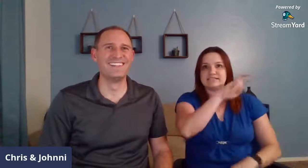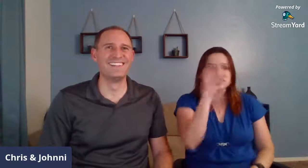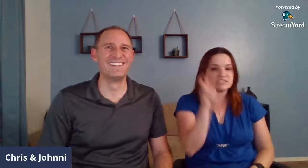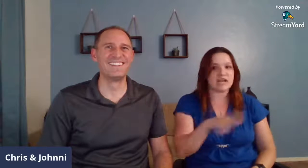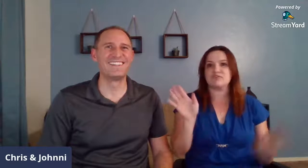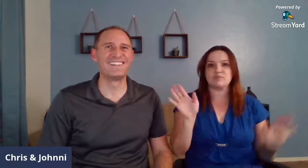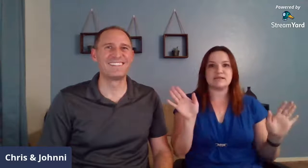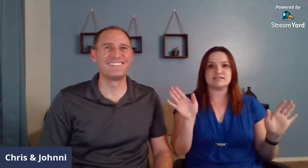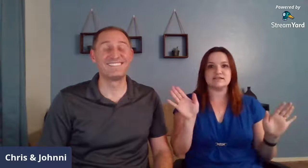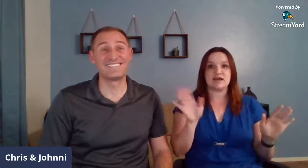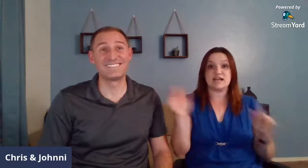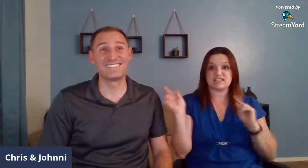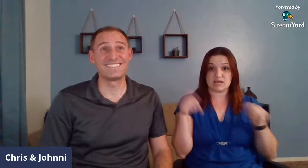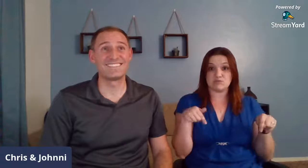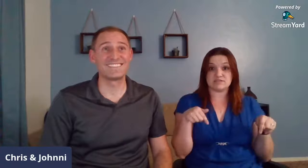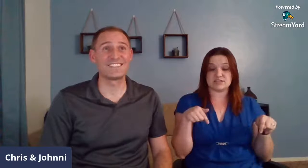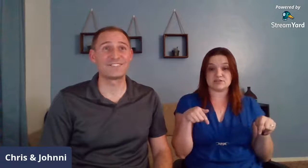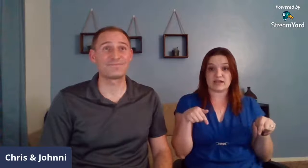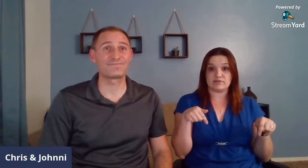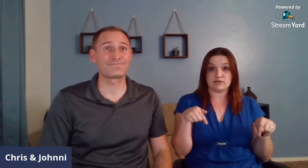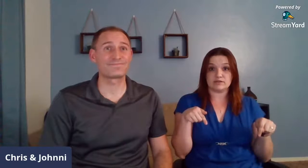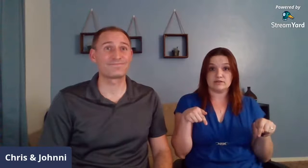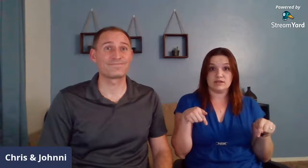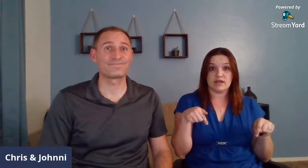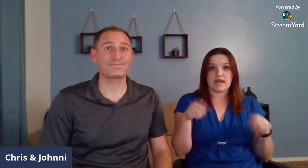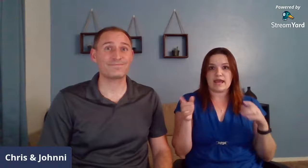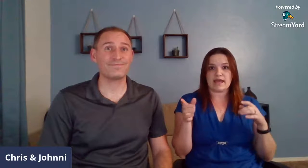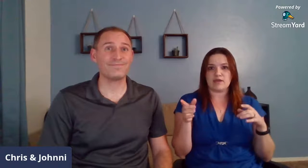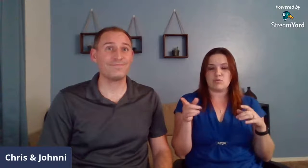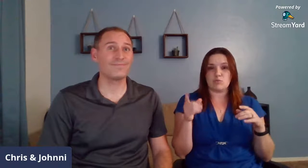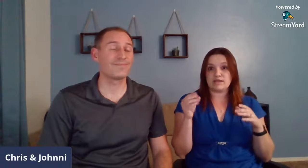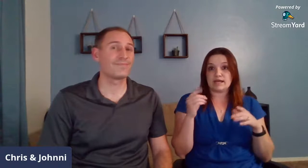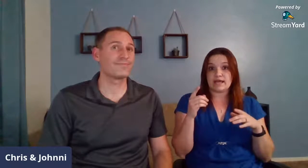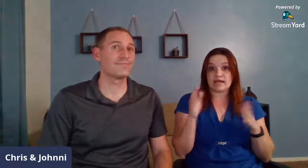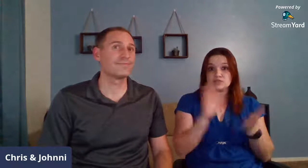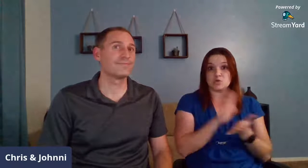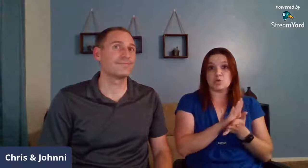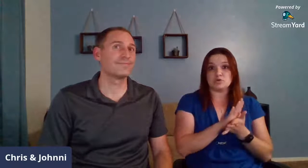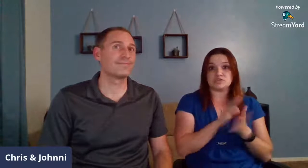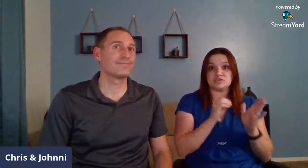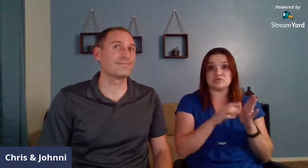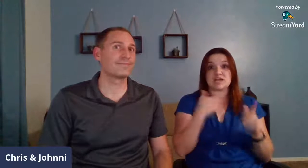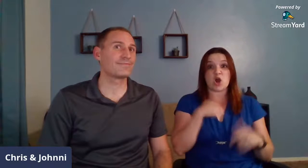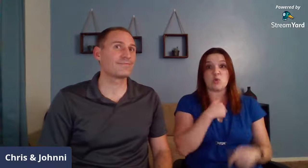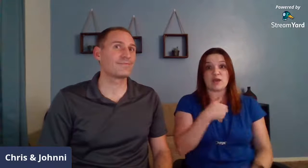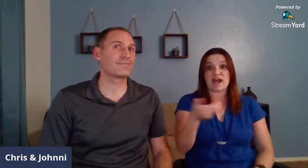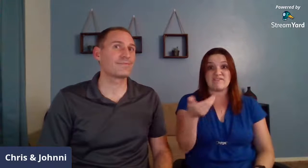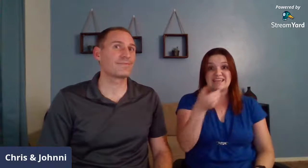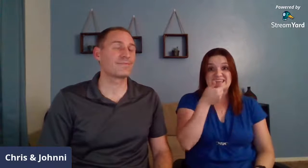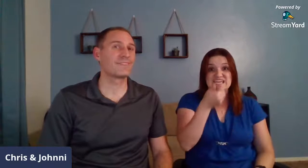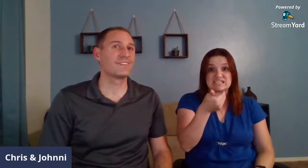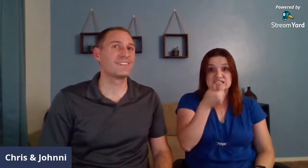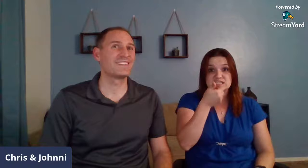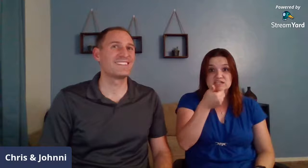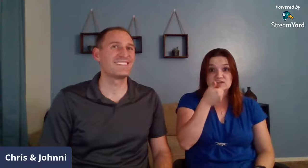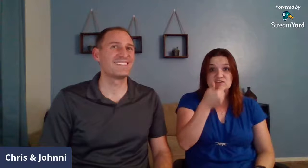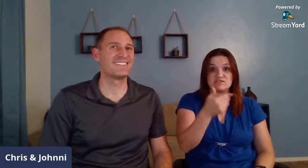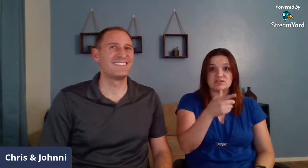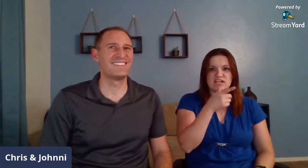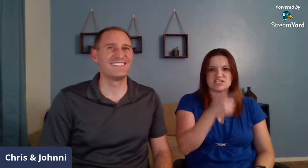the sign for pizza until I moved to Central California. And one day at school, the student was like, "Oh, we're having this for lunch." And I'm